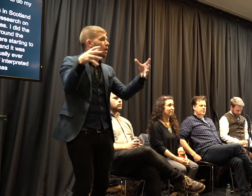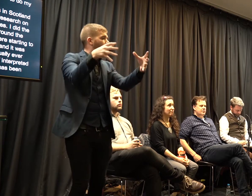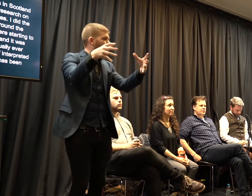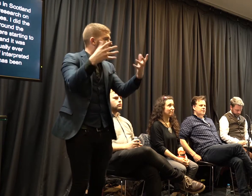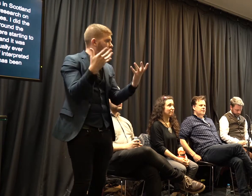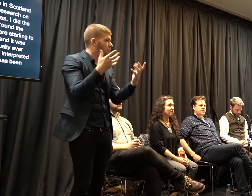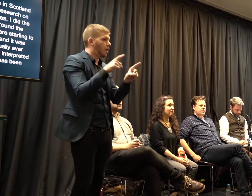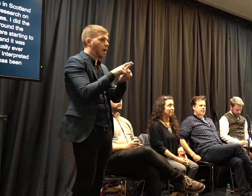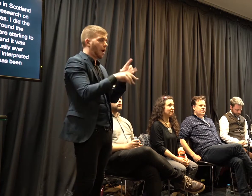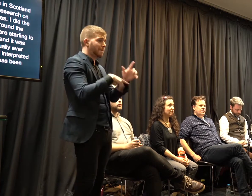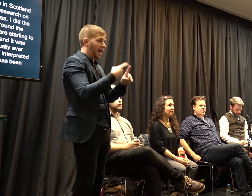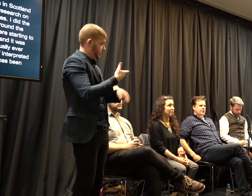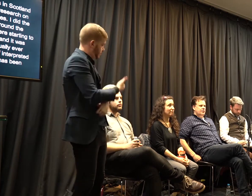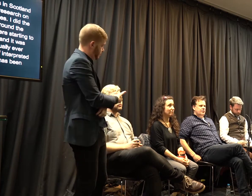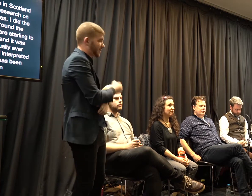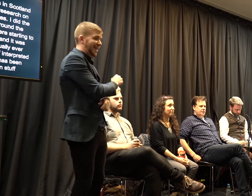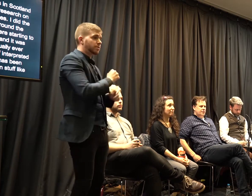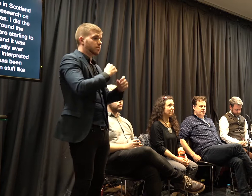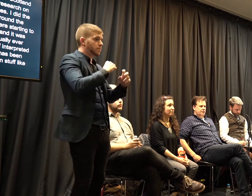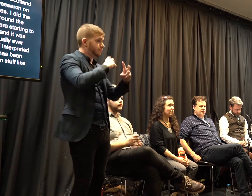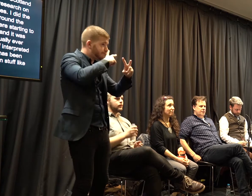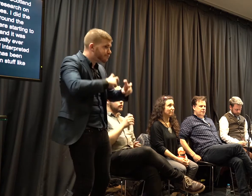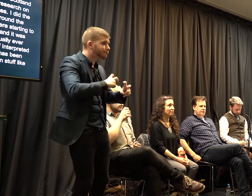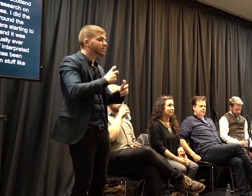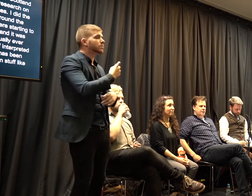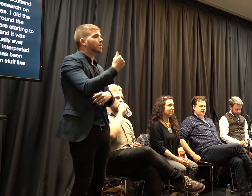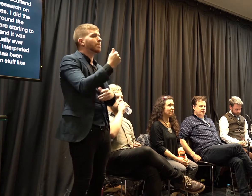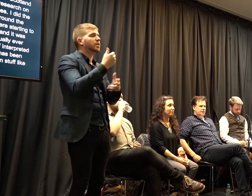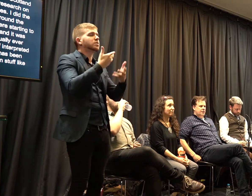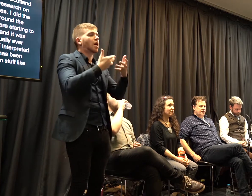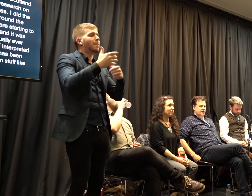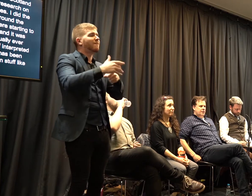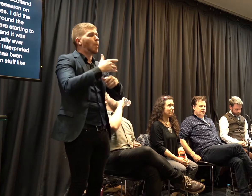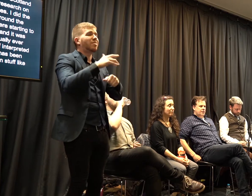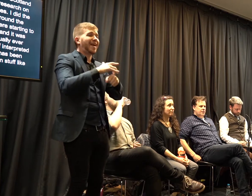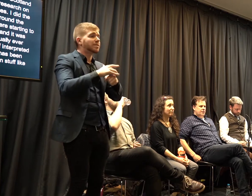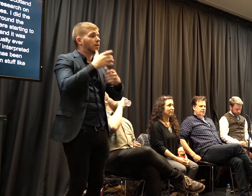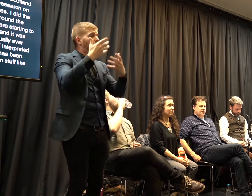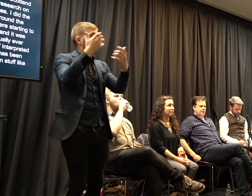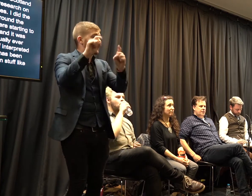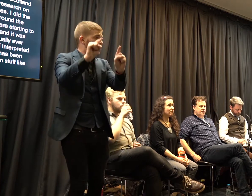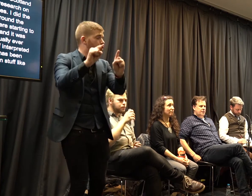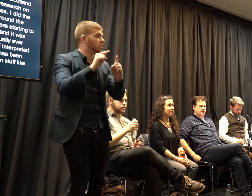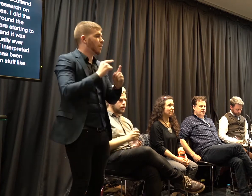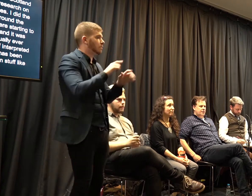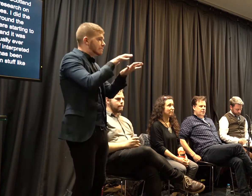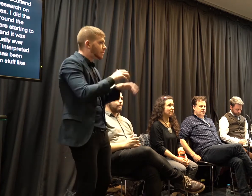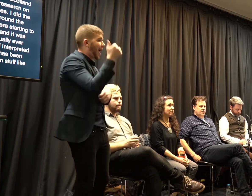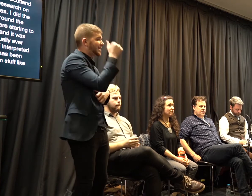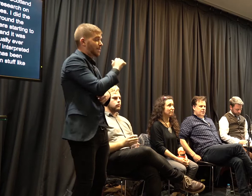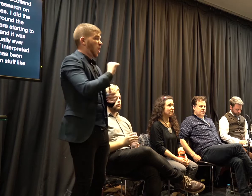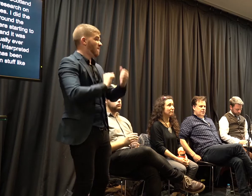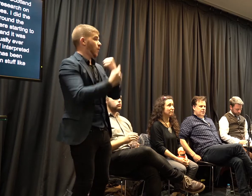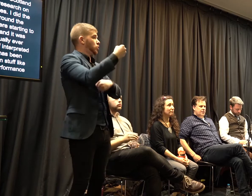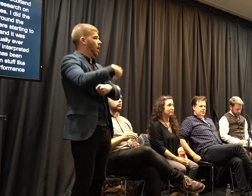like the work that Max has done and surveys that Sign Performance in Theatre has done, but actually written up in academia, this is